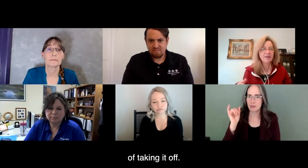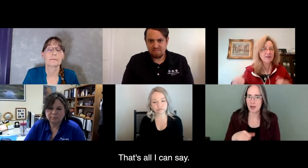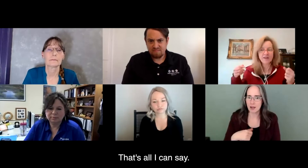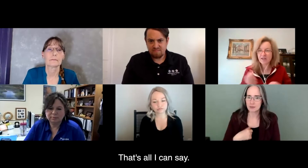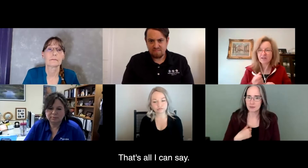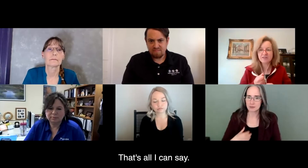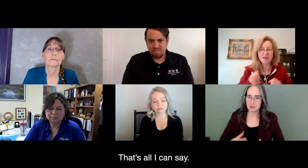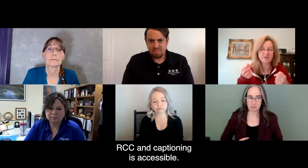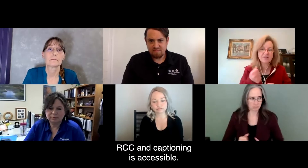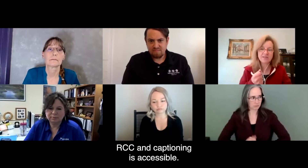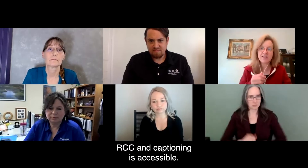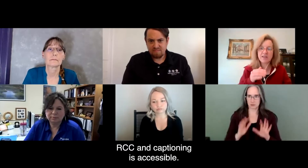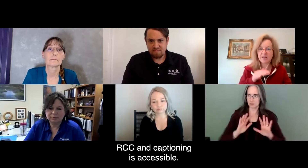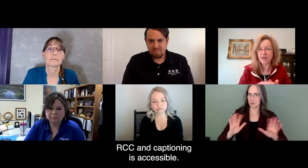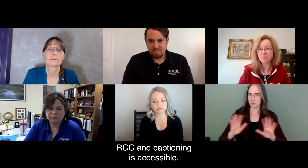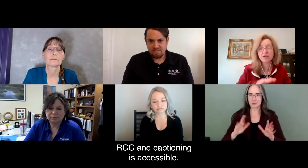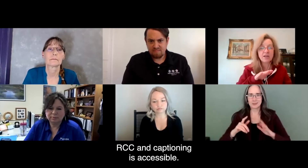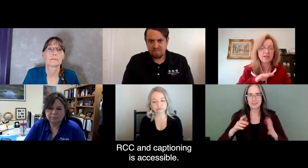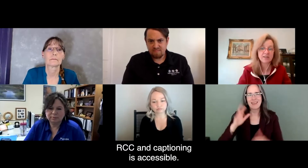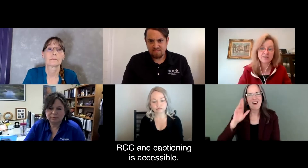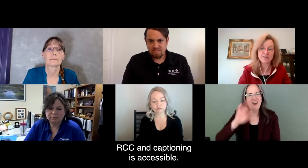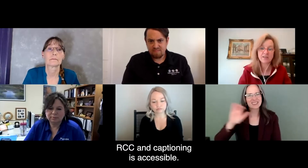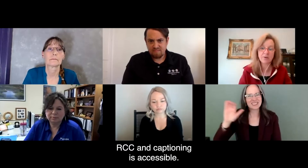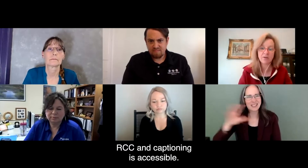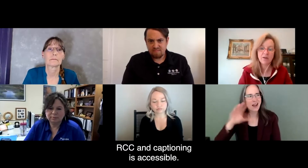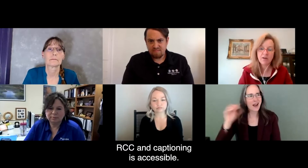like, yes, I can say RCC and captioning and it's